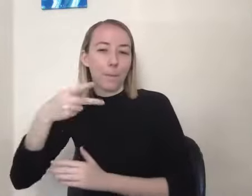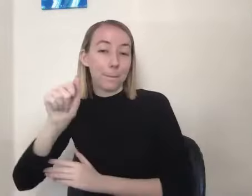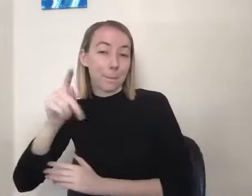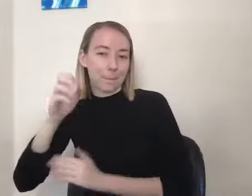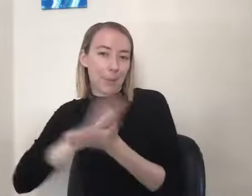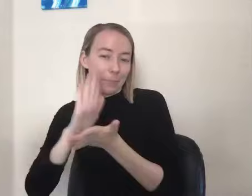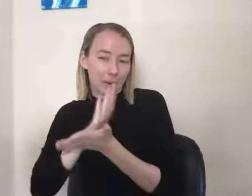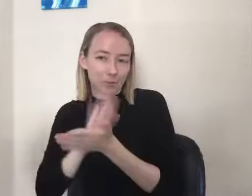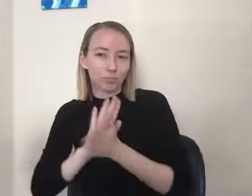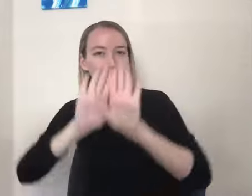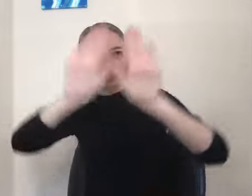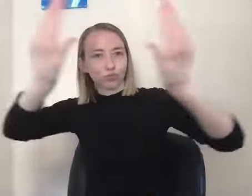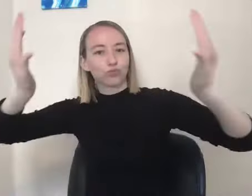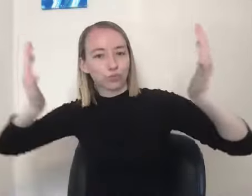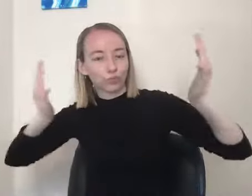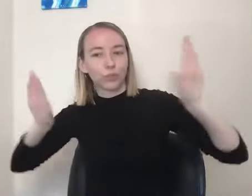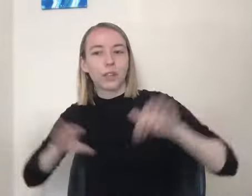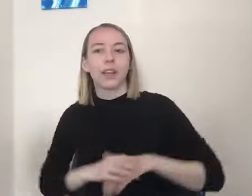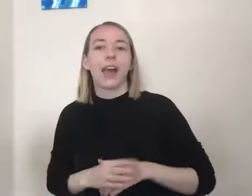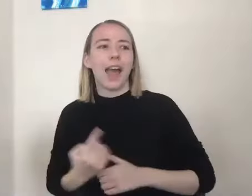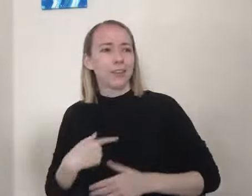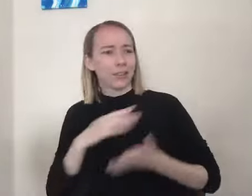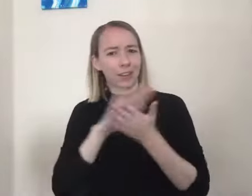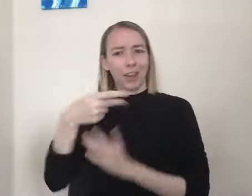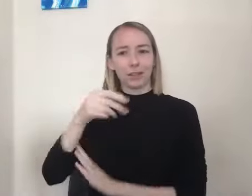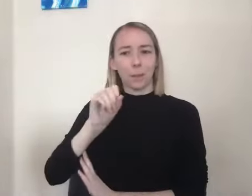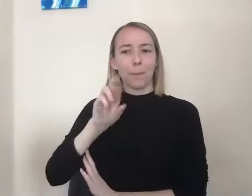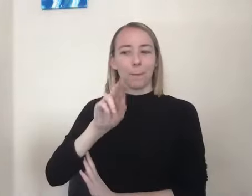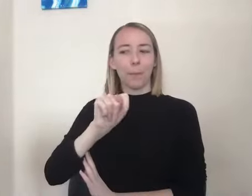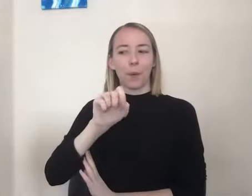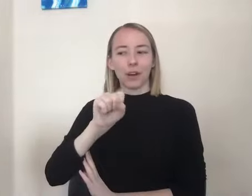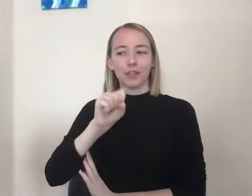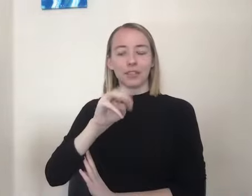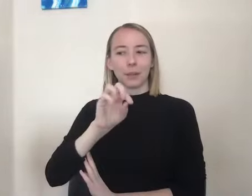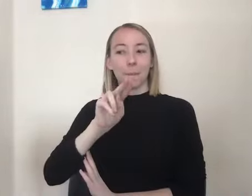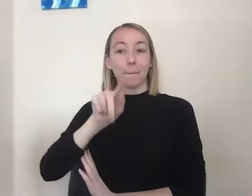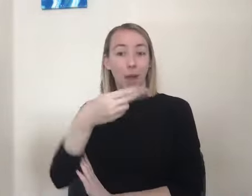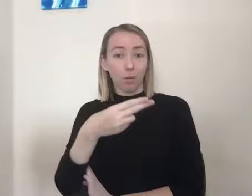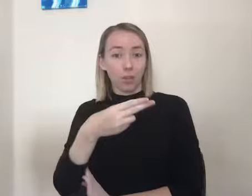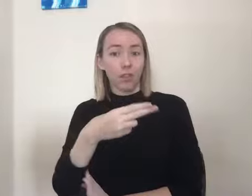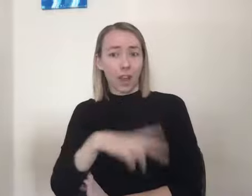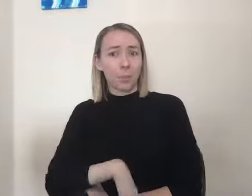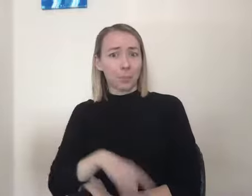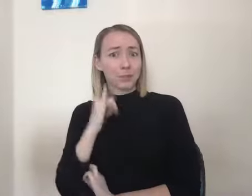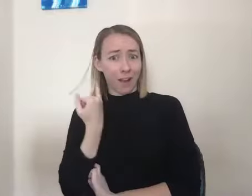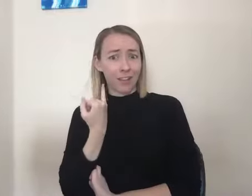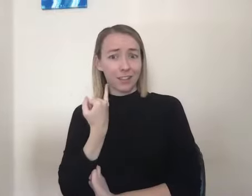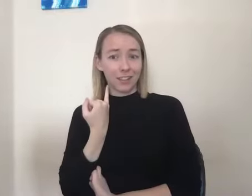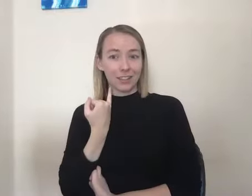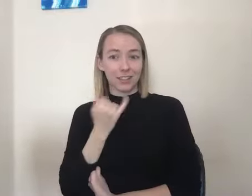and me being me, I'm looking at his flat and I'm thinking, that wall would be lovely with this kind of wallpaper. And so I'm decorating his flat,